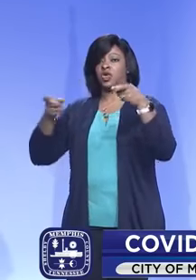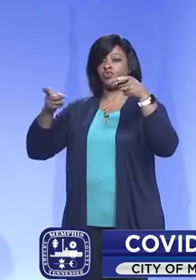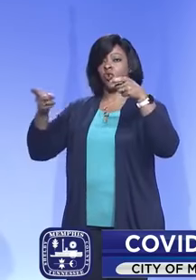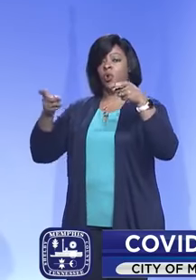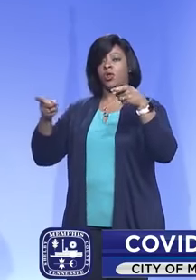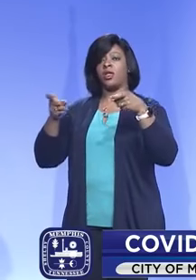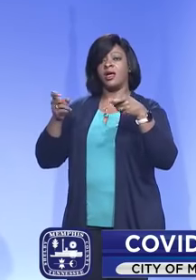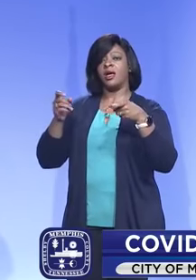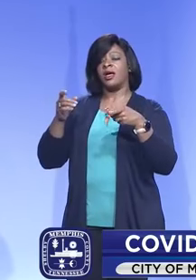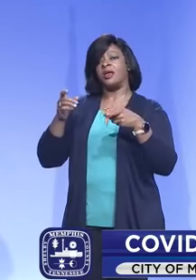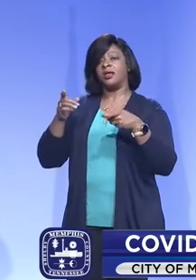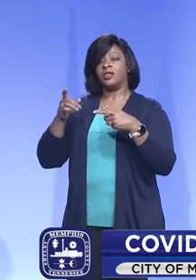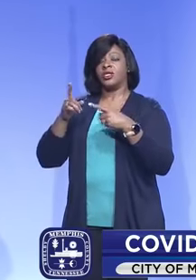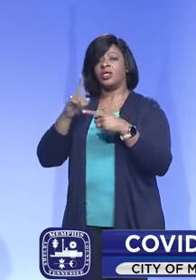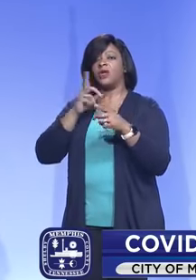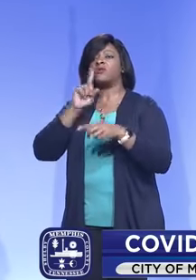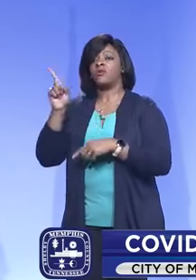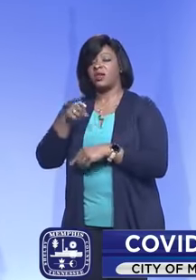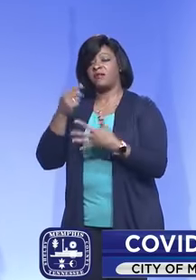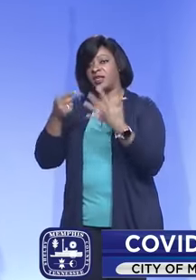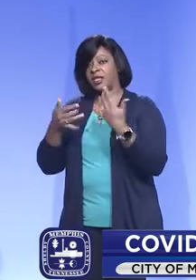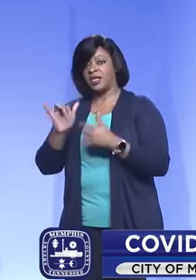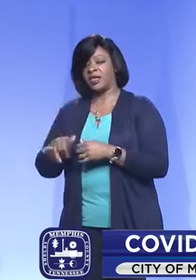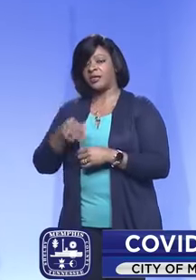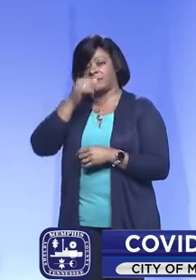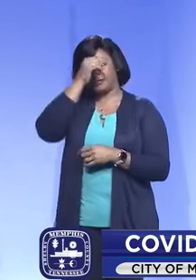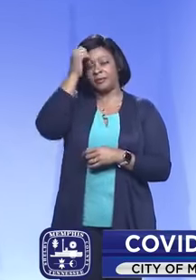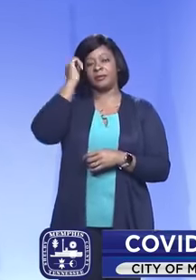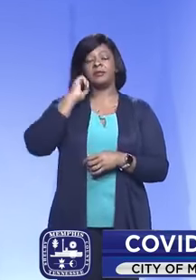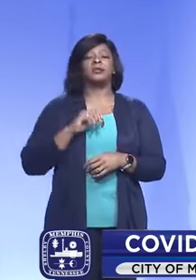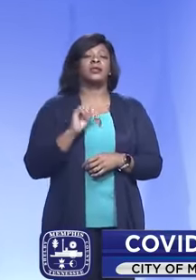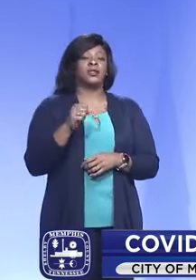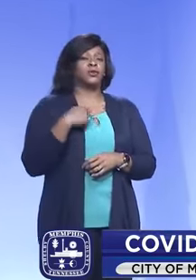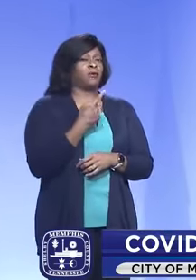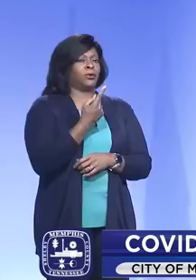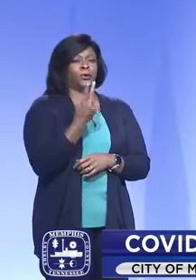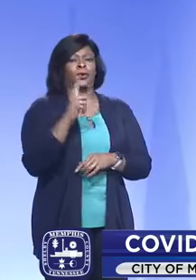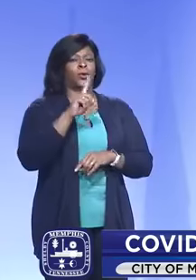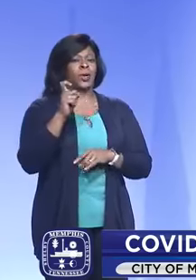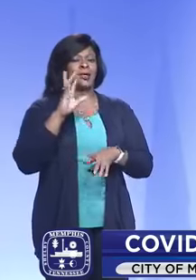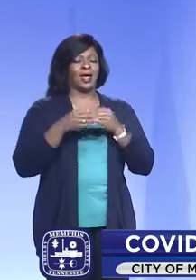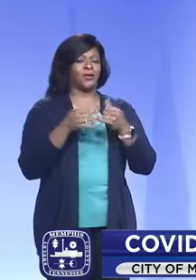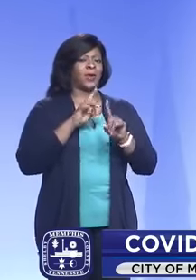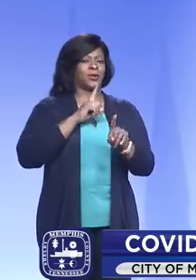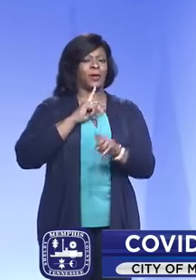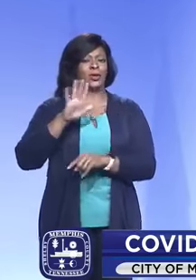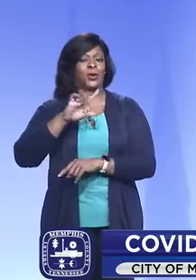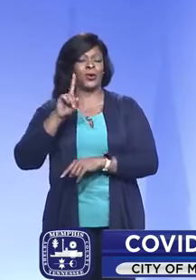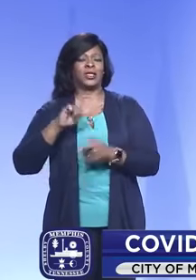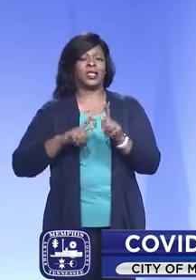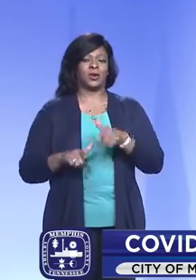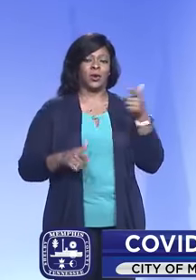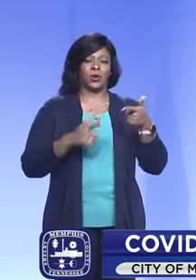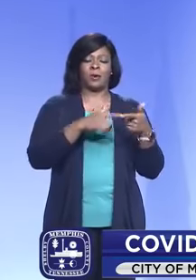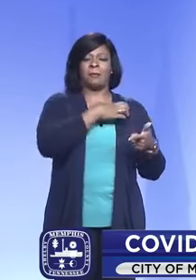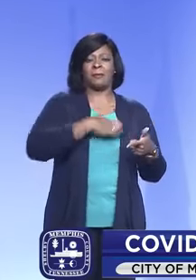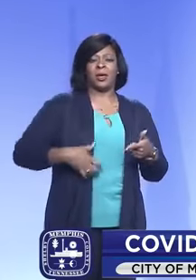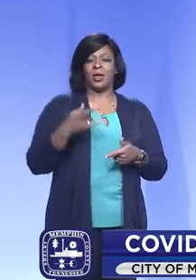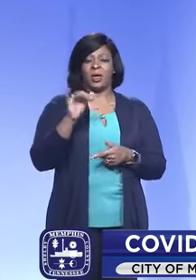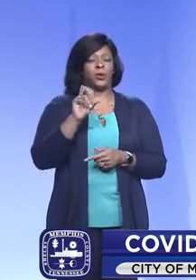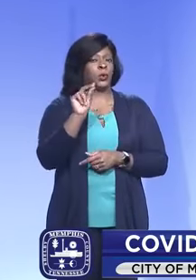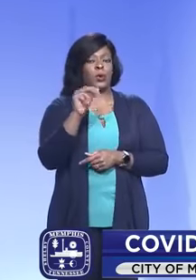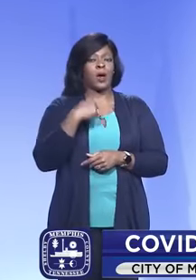of directives and things of that nature. So then you had a couple questions there. I'm going to try to respond to them and then turn it over to Mayor Harris. No,